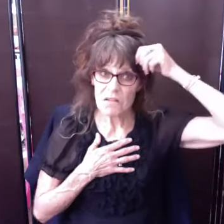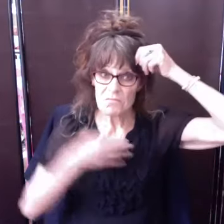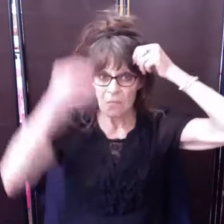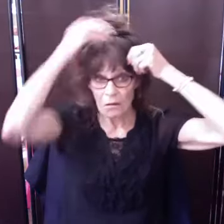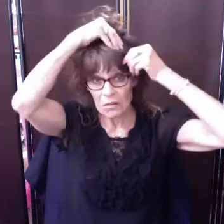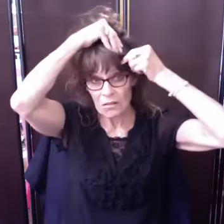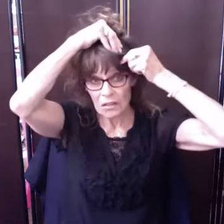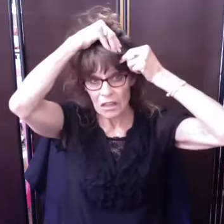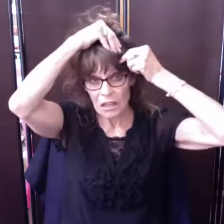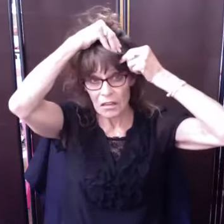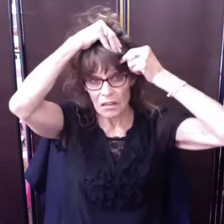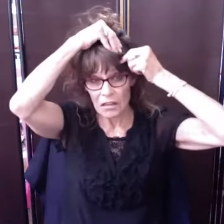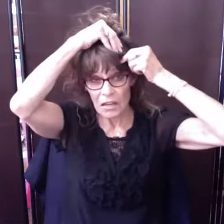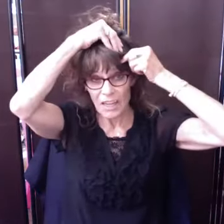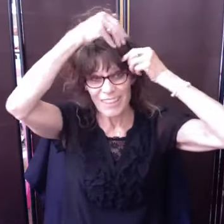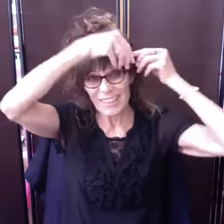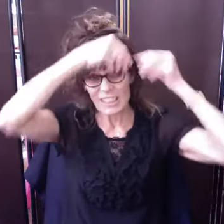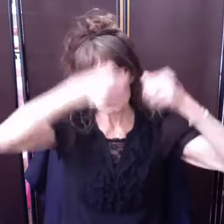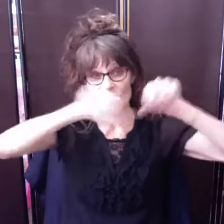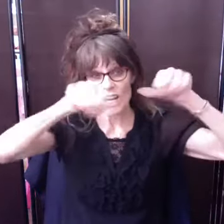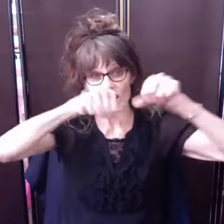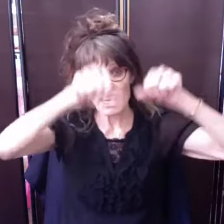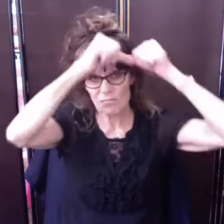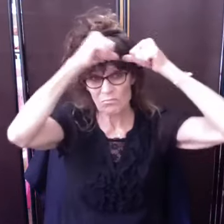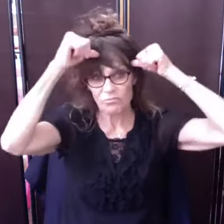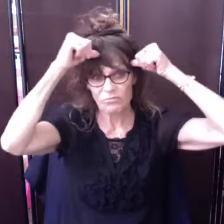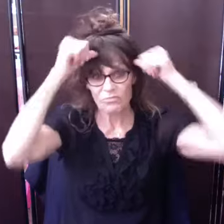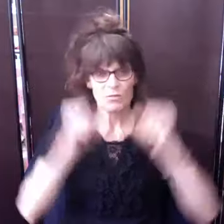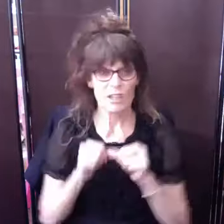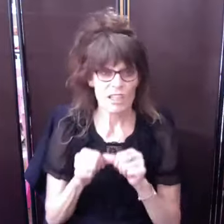slapped a big piece of duct tape on there and went on about my business, went on with my life.